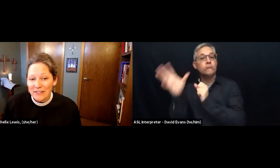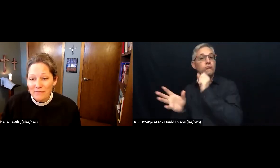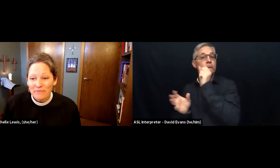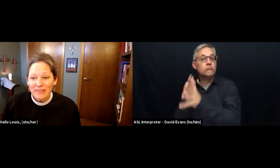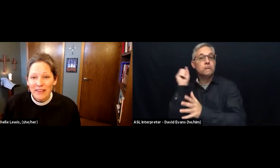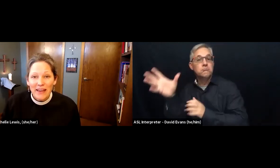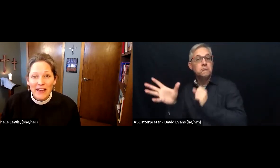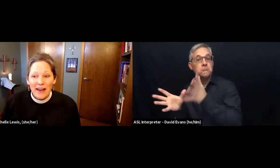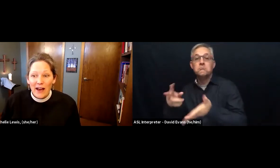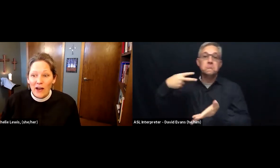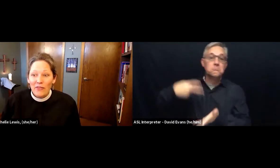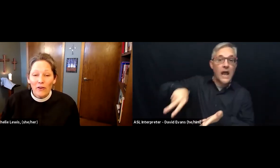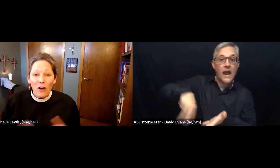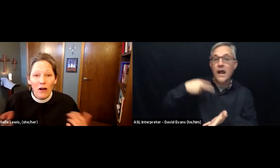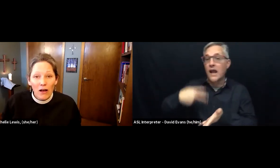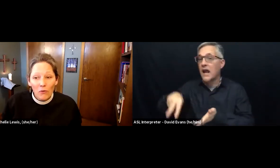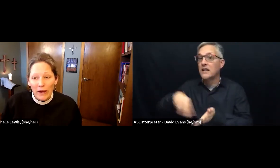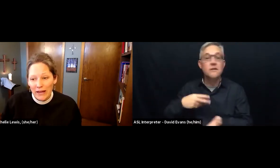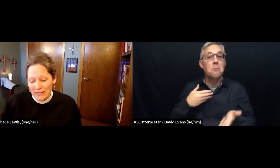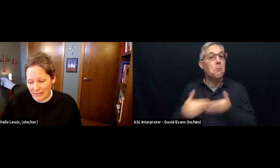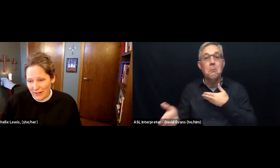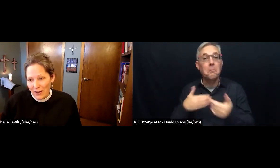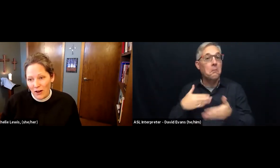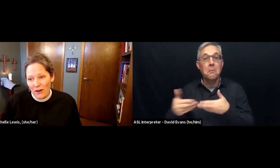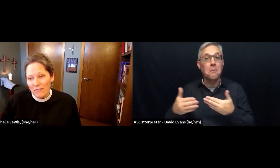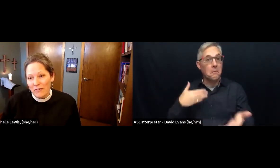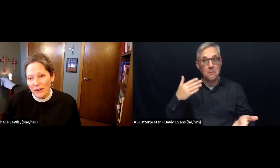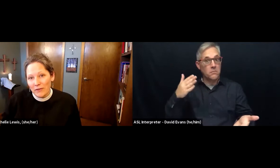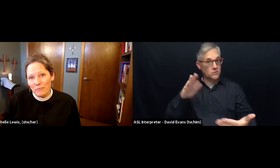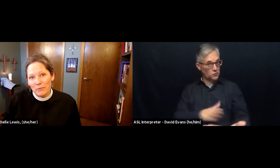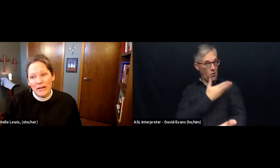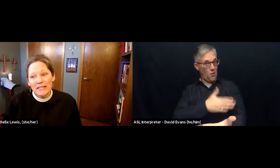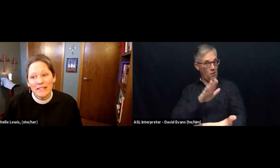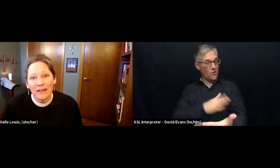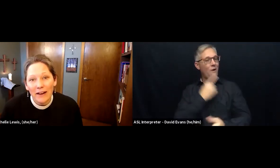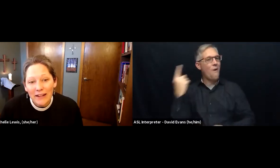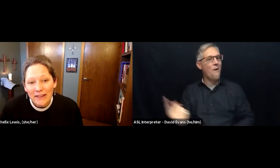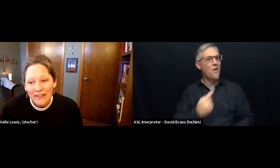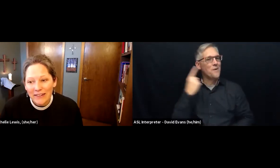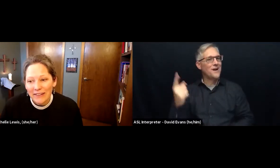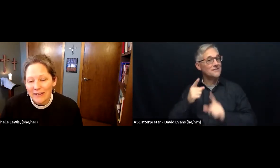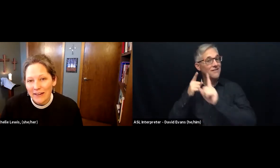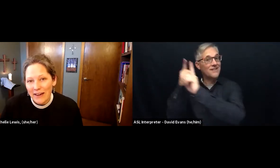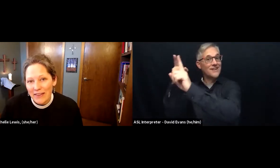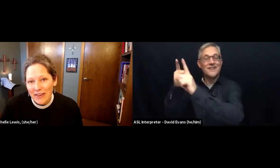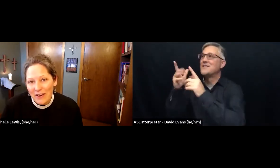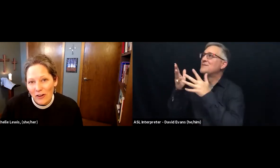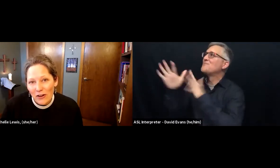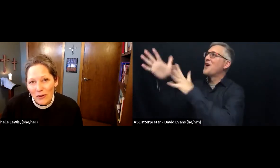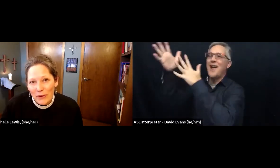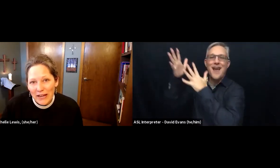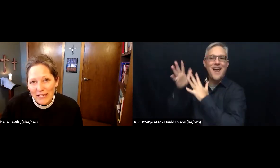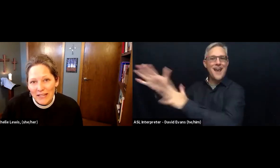songs, they're all ways of praising God. And they